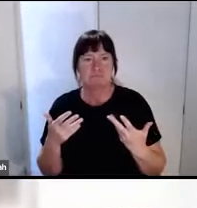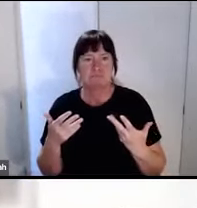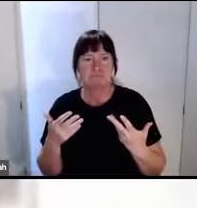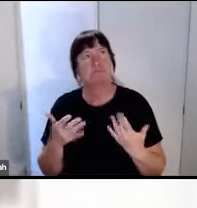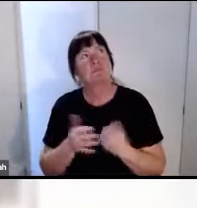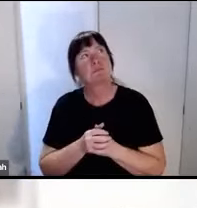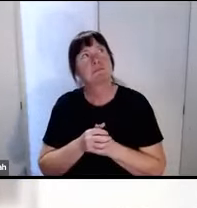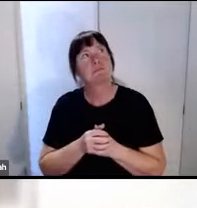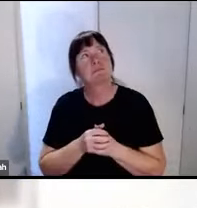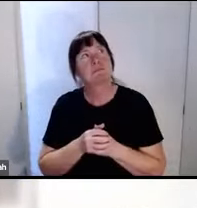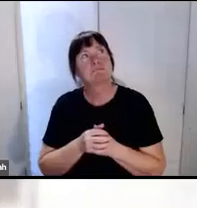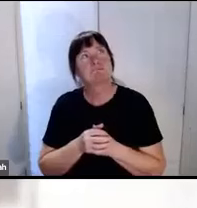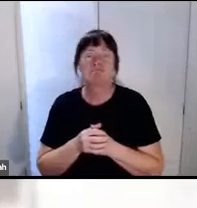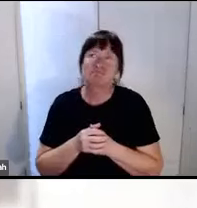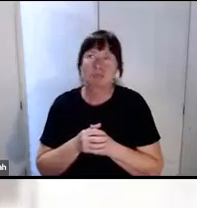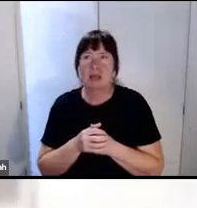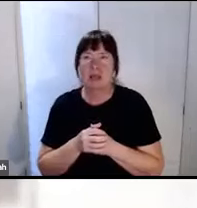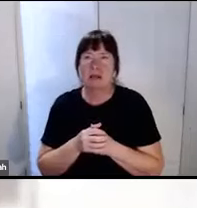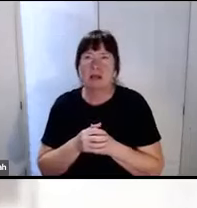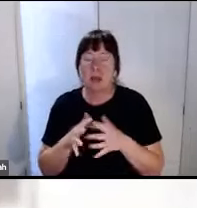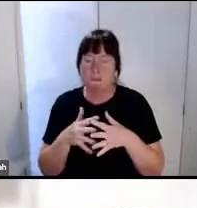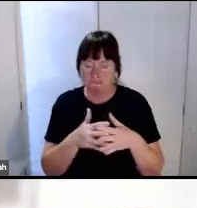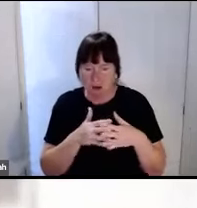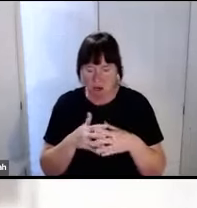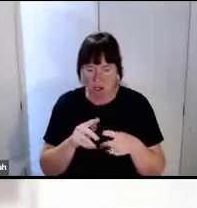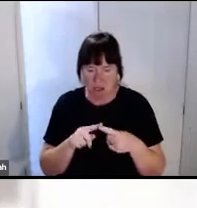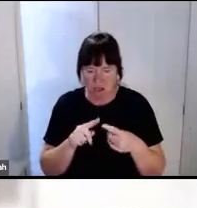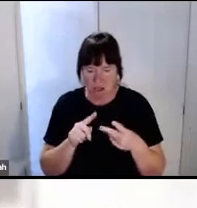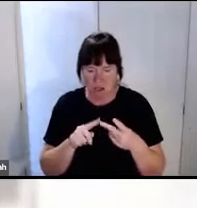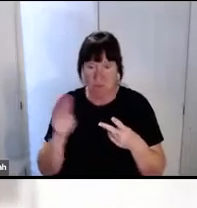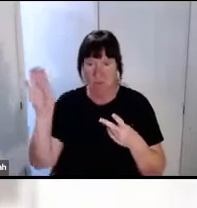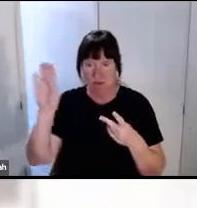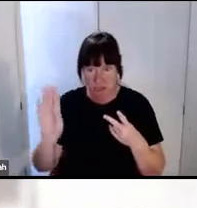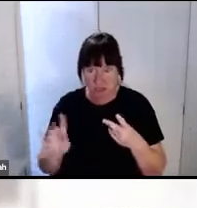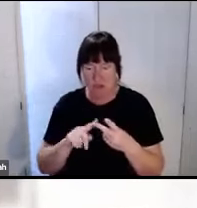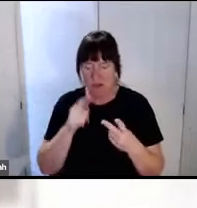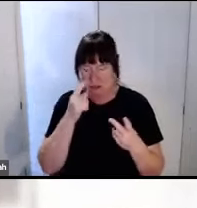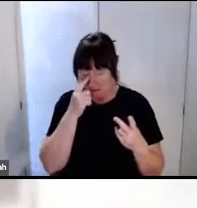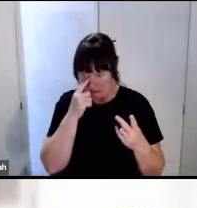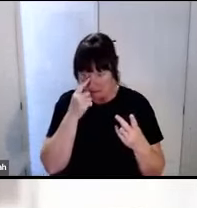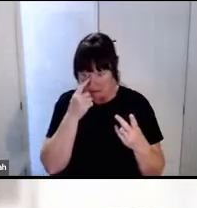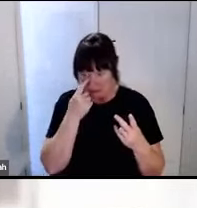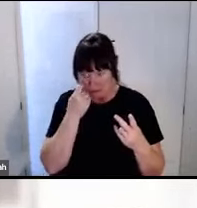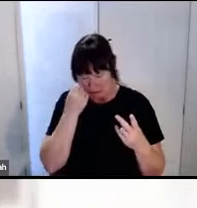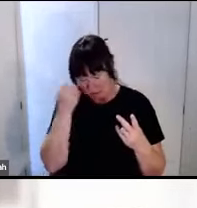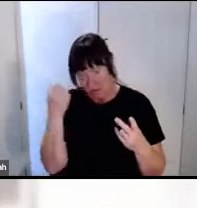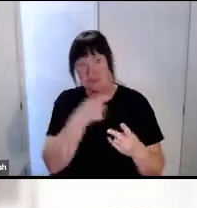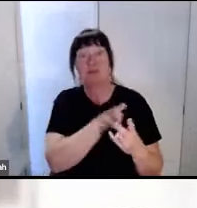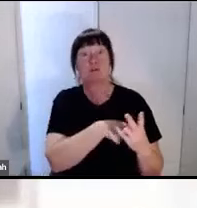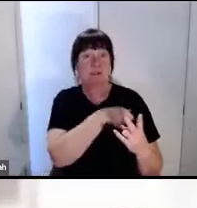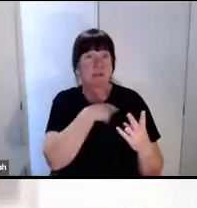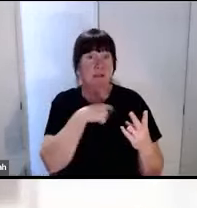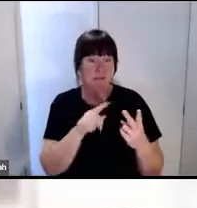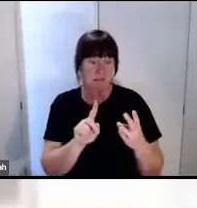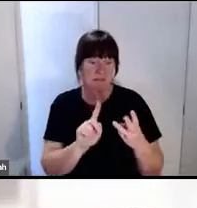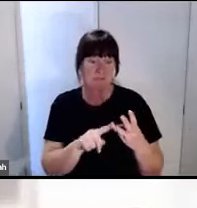yeah, I would say look at America, look at Brazil, look at Switzerland,